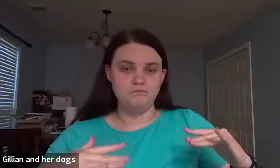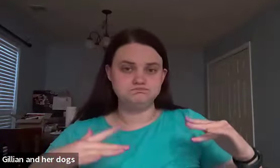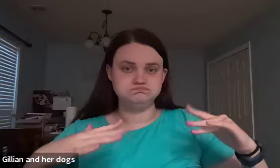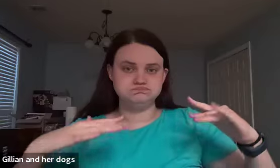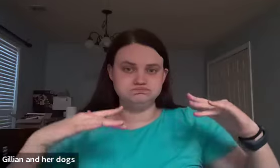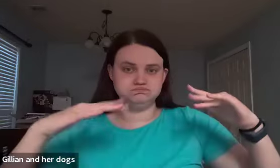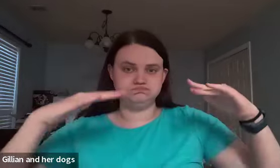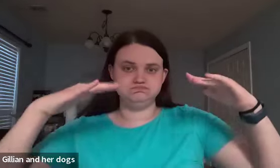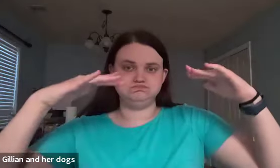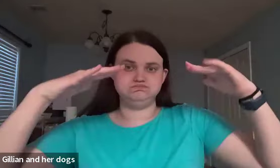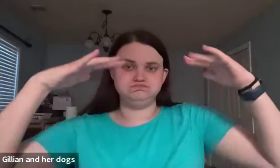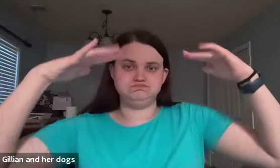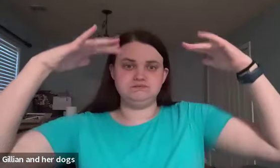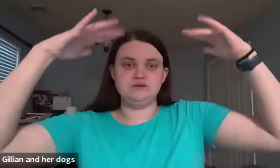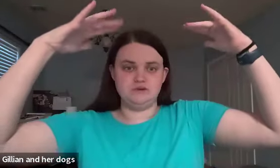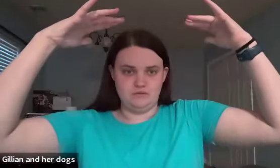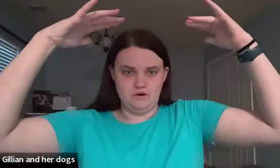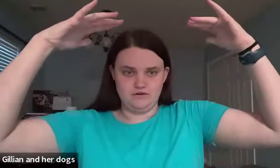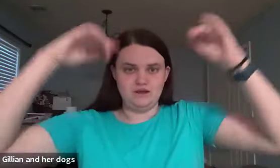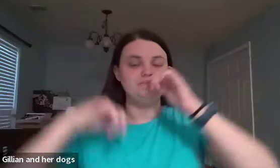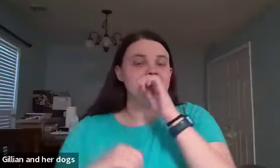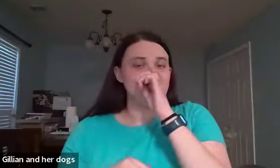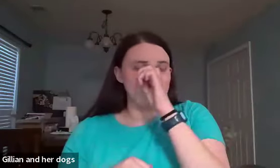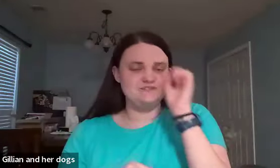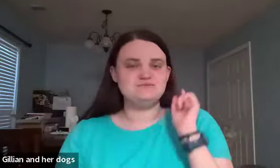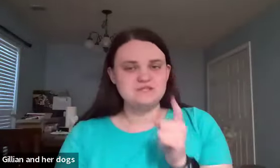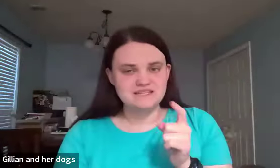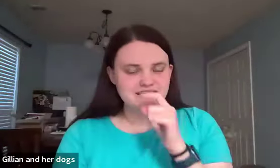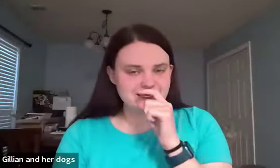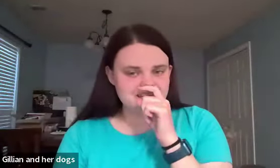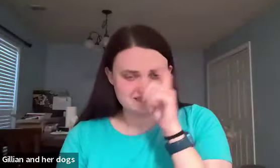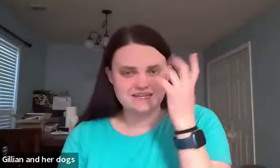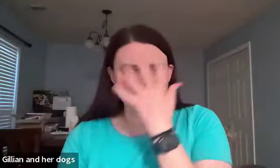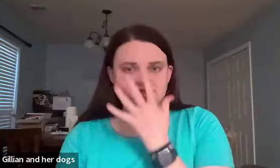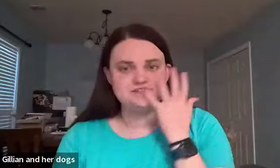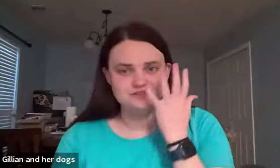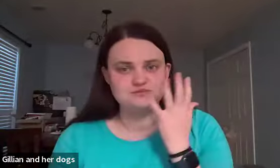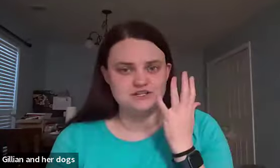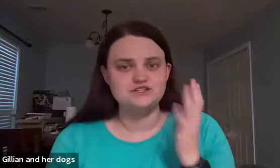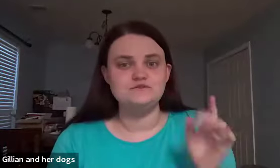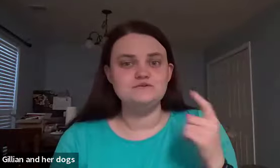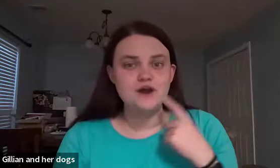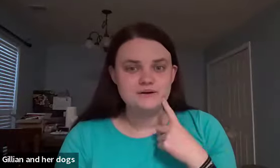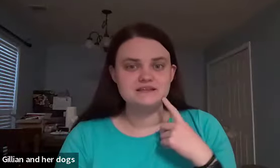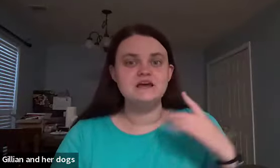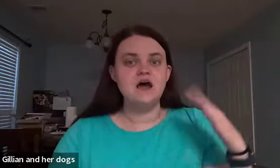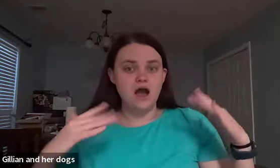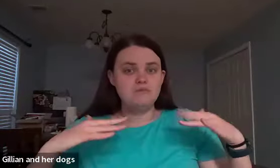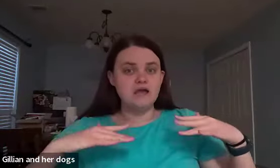go and you bring the water up. What's really key is, again, your facial expression. So if you notice, I'm